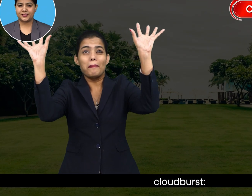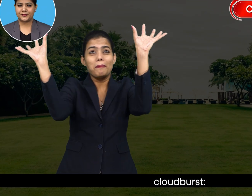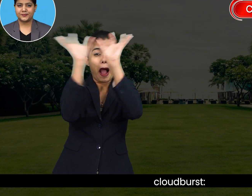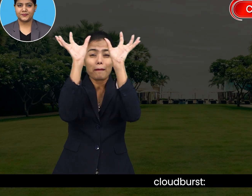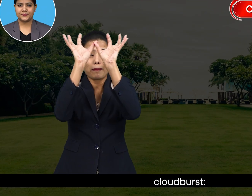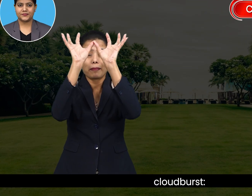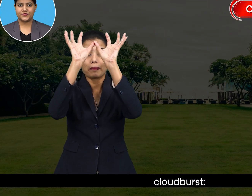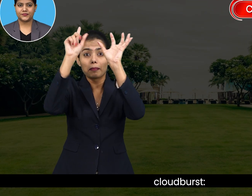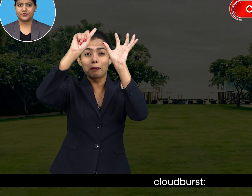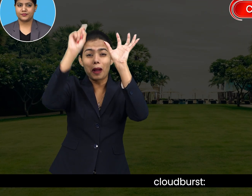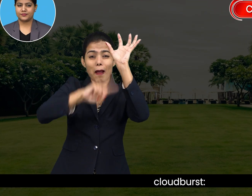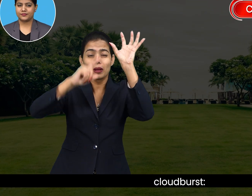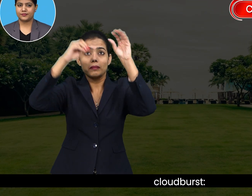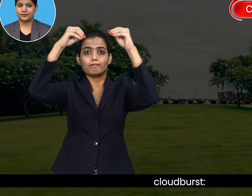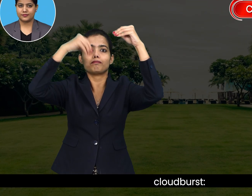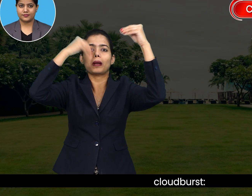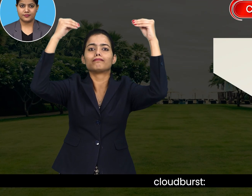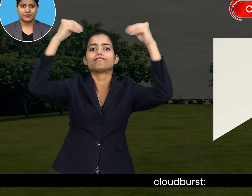Cloudburst.